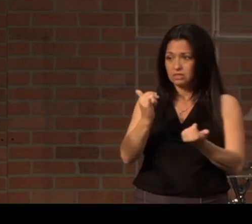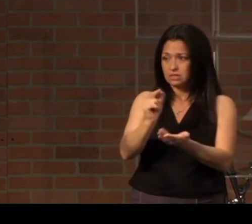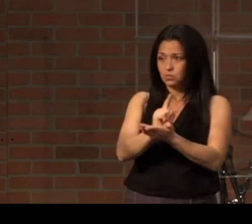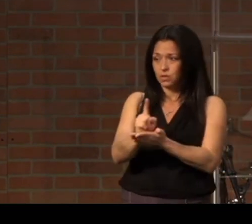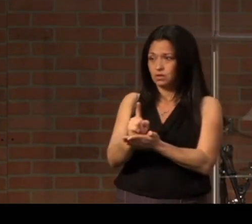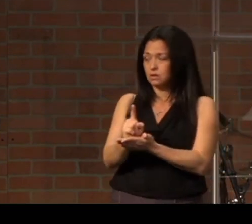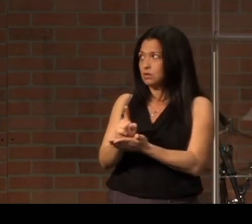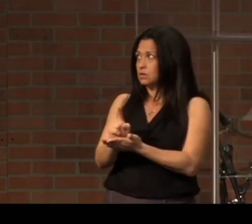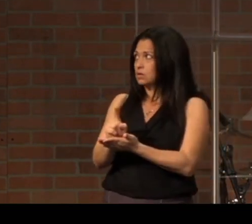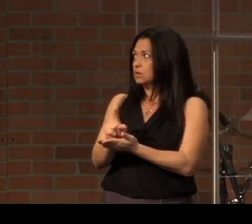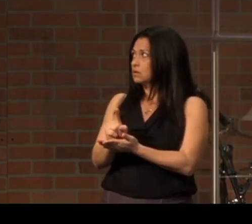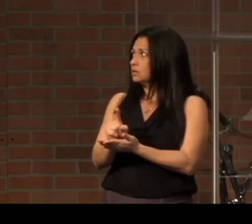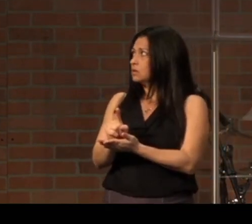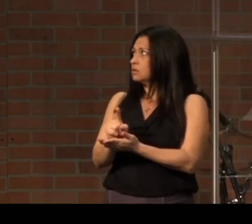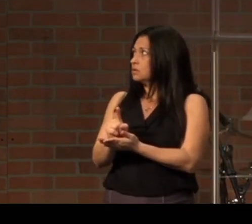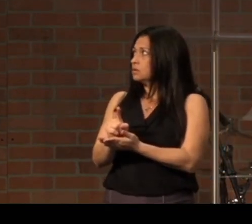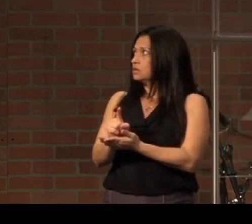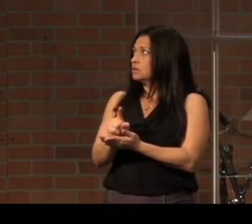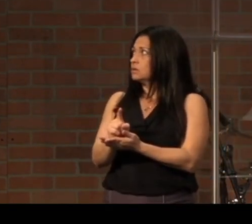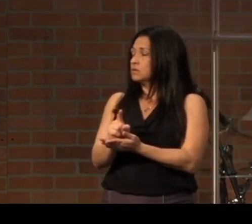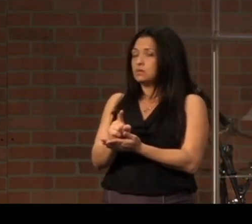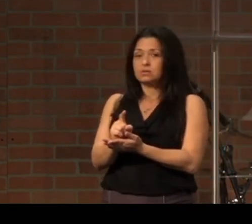lives.